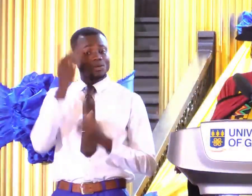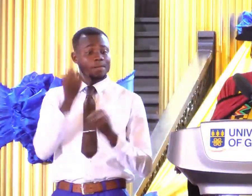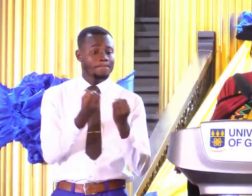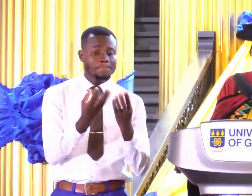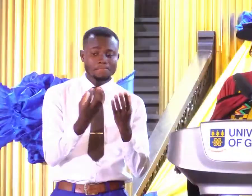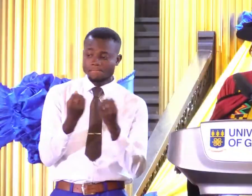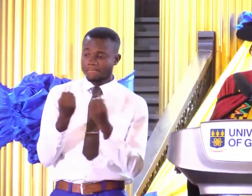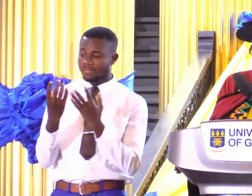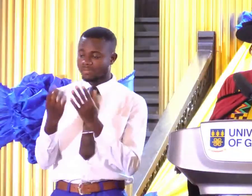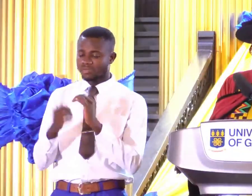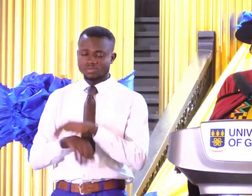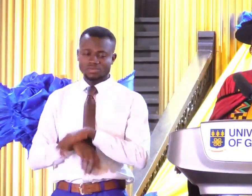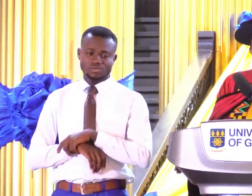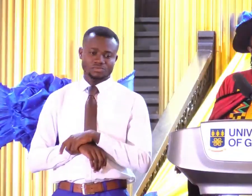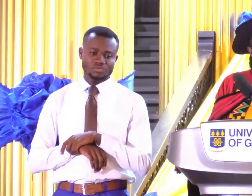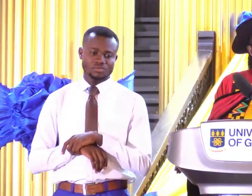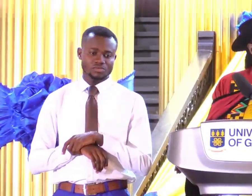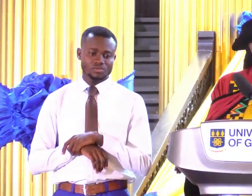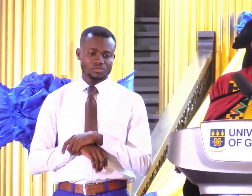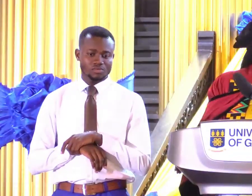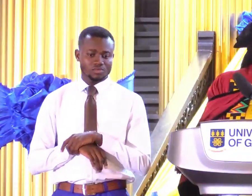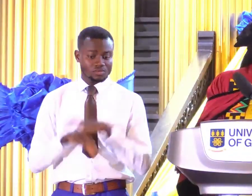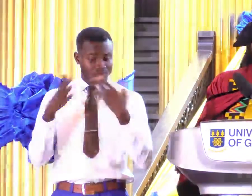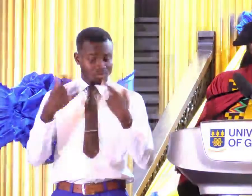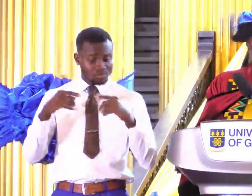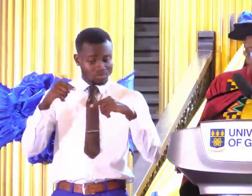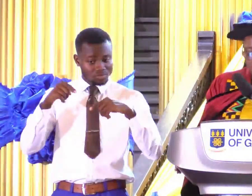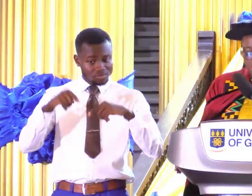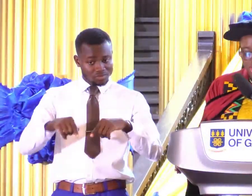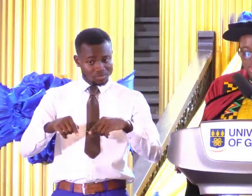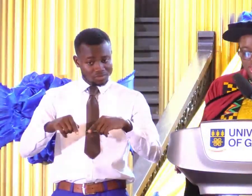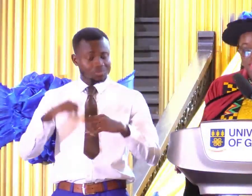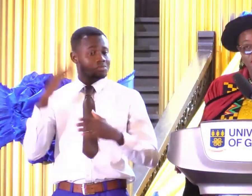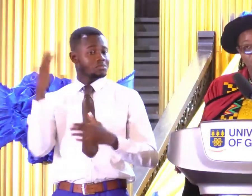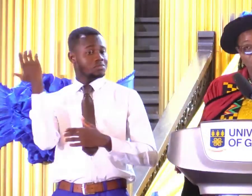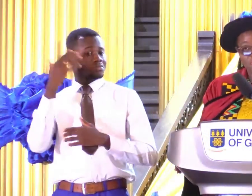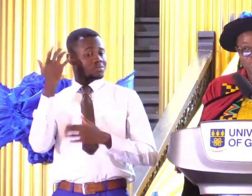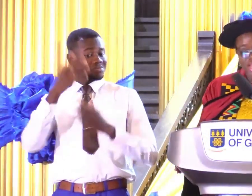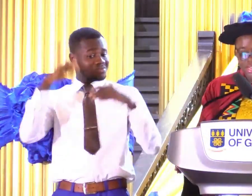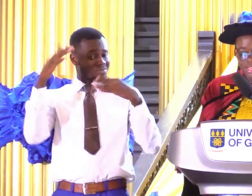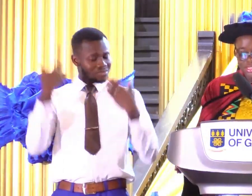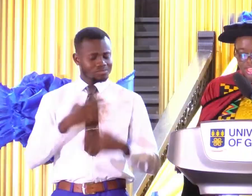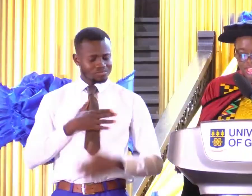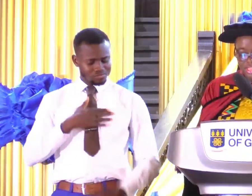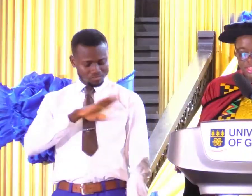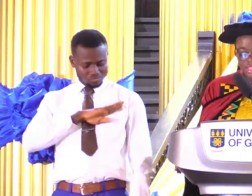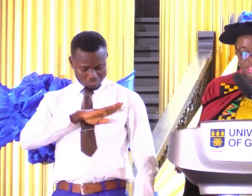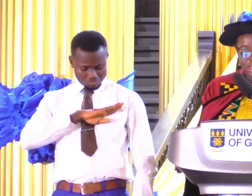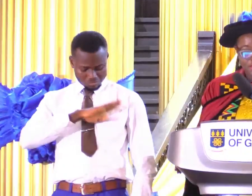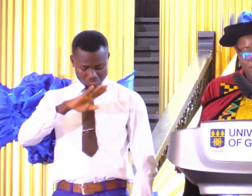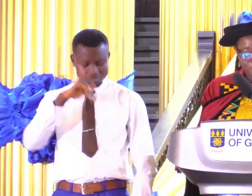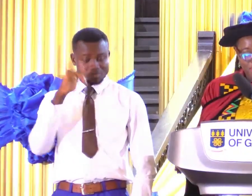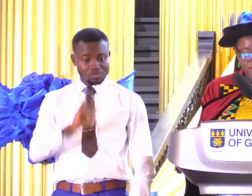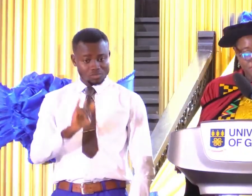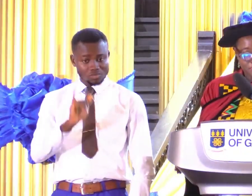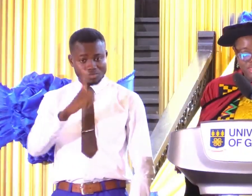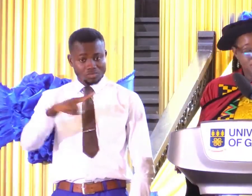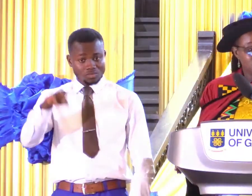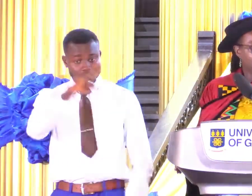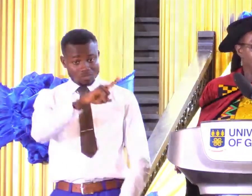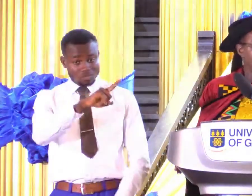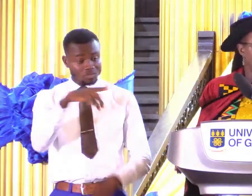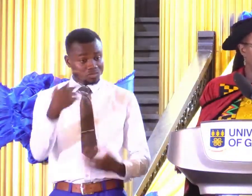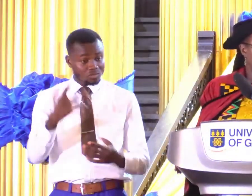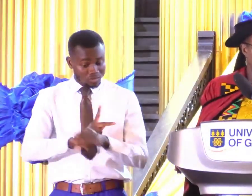better. After this thrilling lecture, I can confidently say that plant